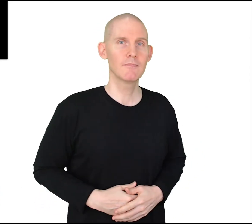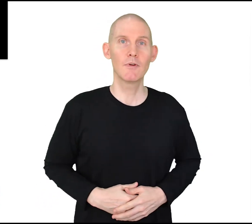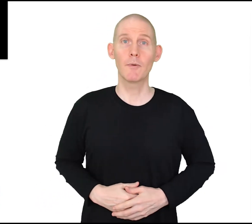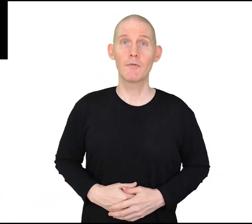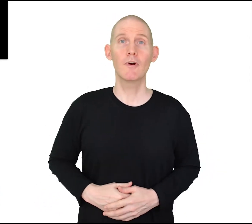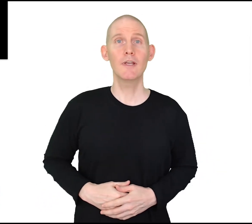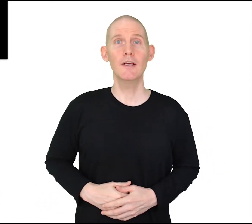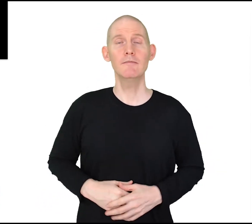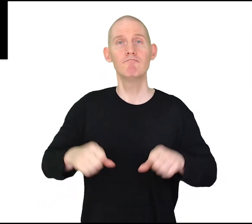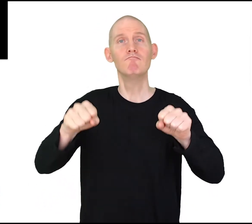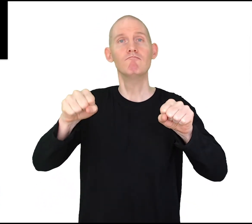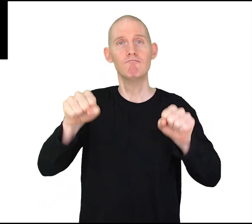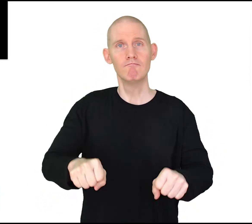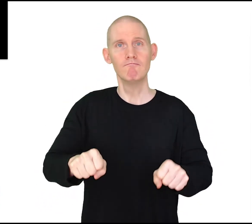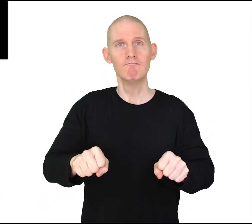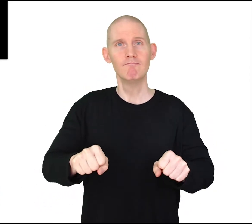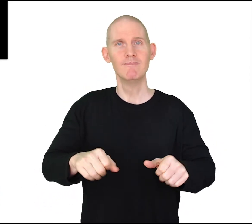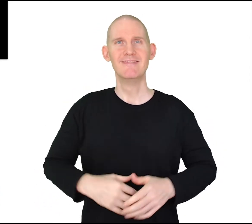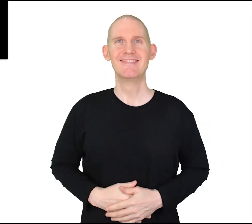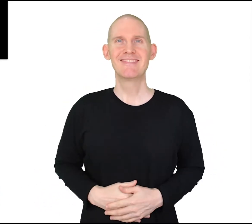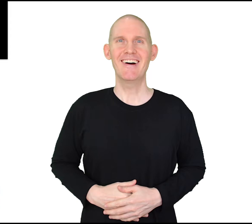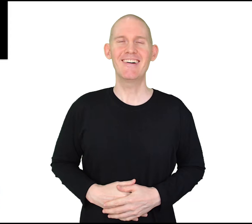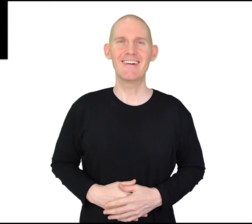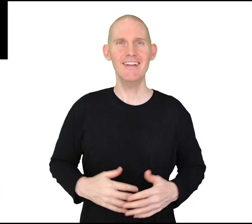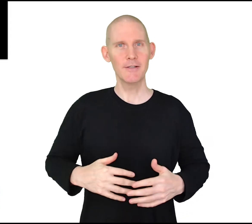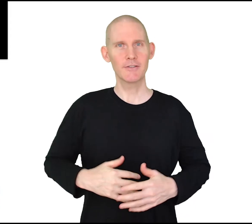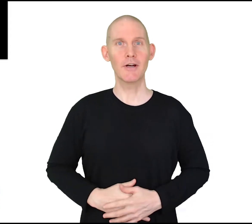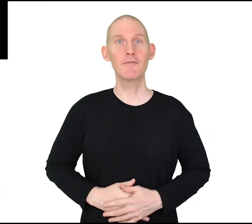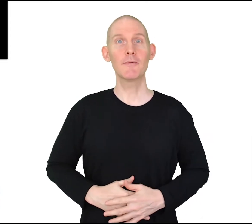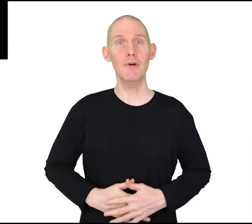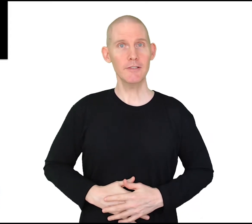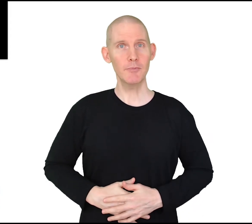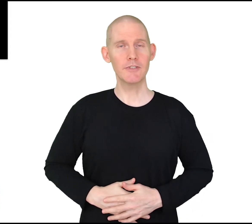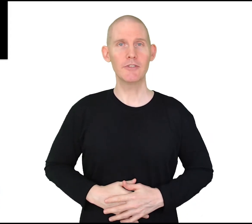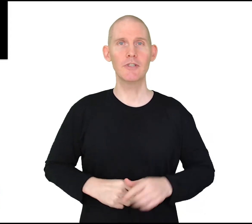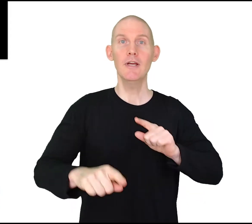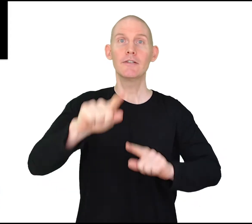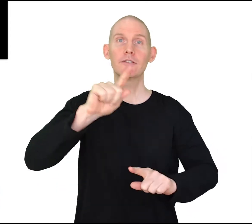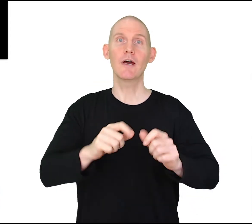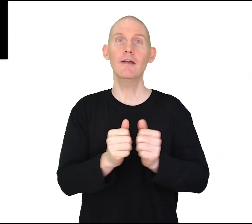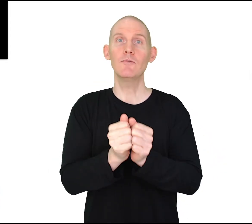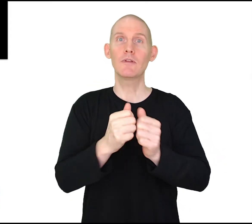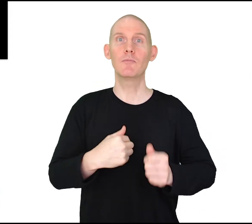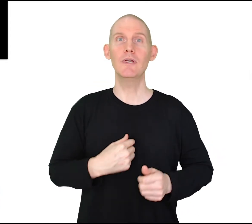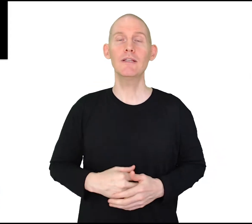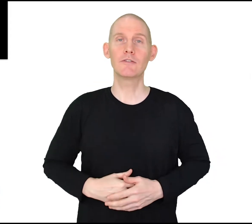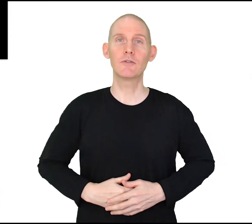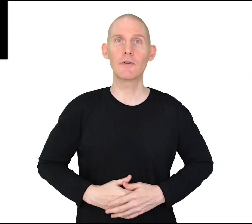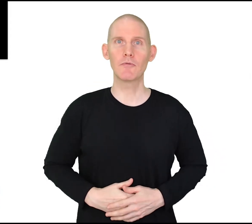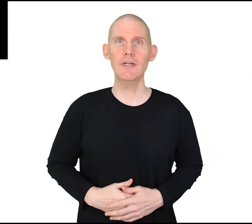From the front again. All right. Starting from the rest position, sign with me. Let's do it 3